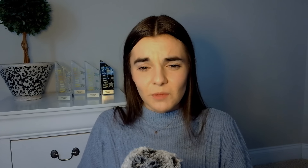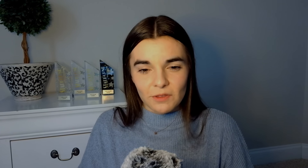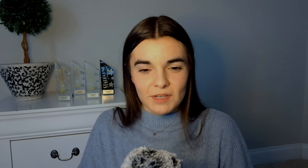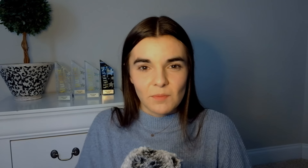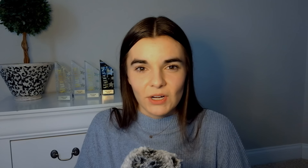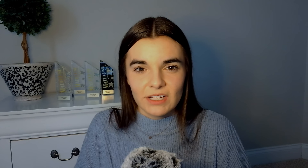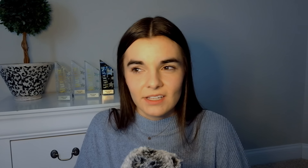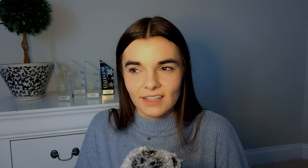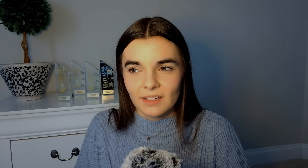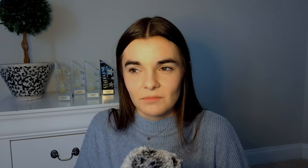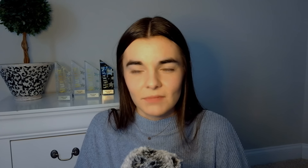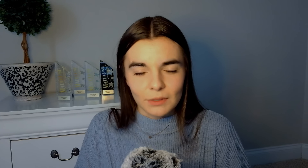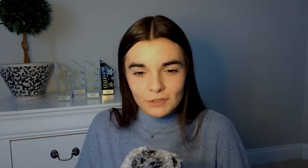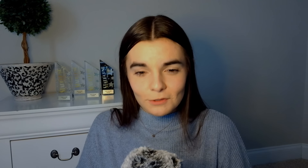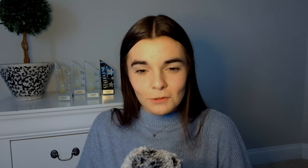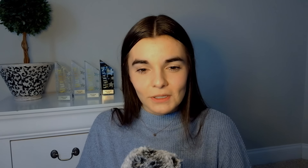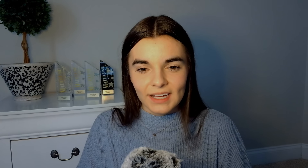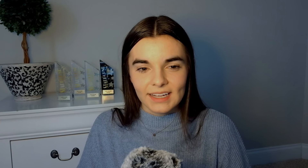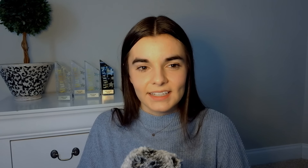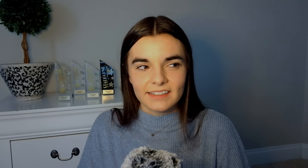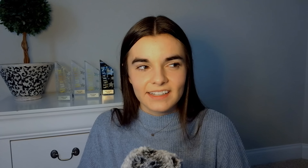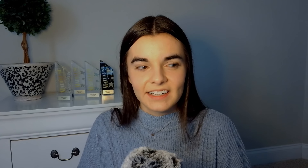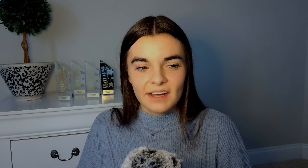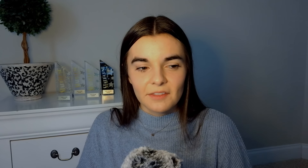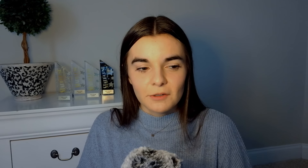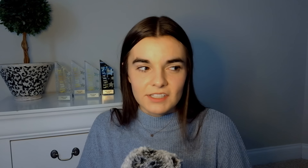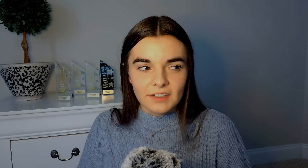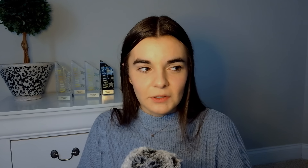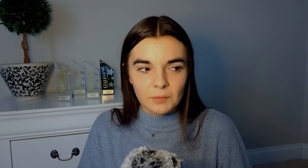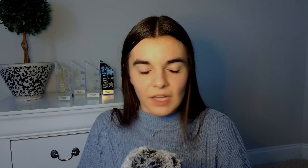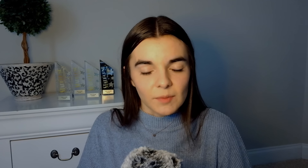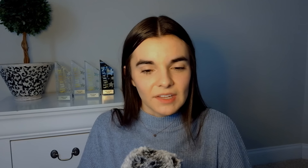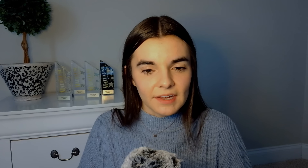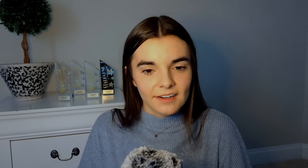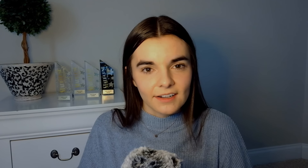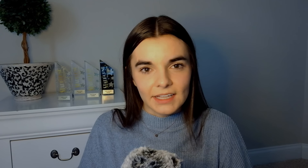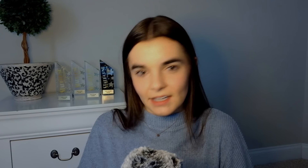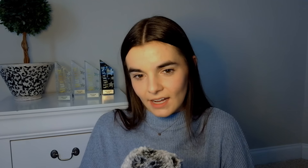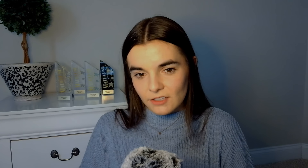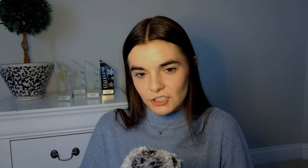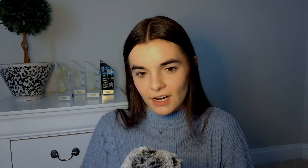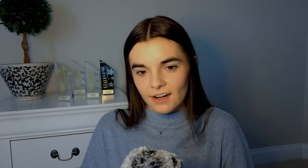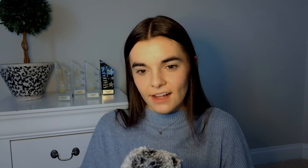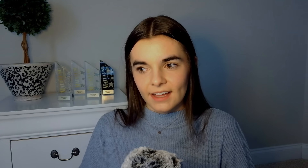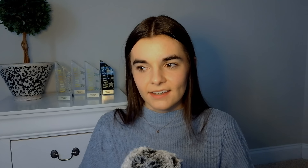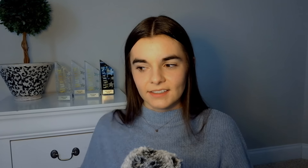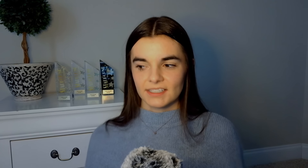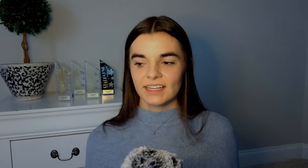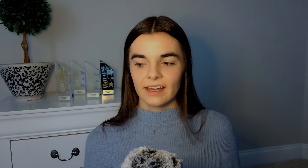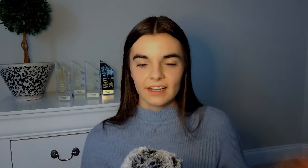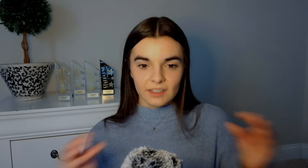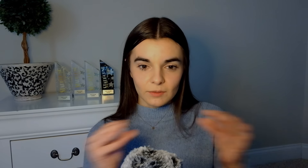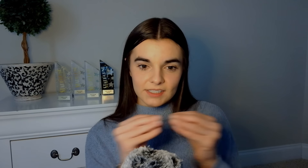birthday party in, like, middle school, and there was a little baby there in a high chair, and he was